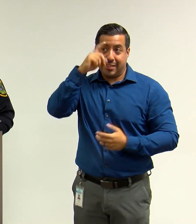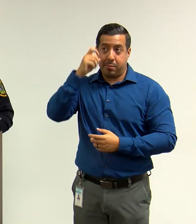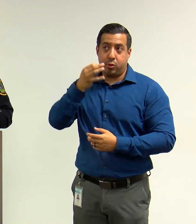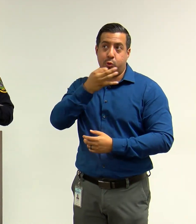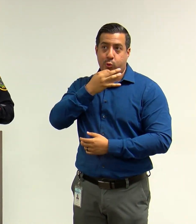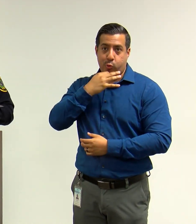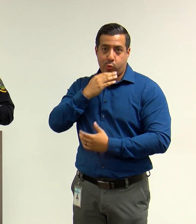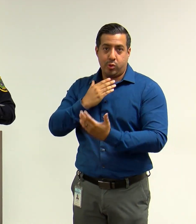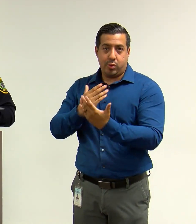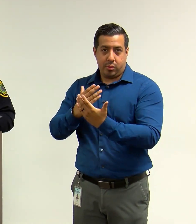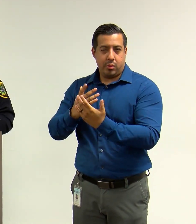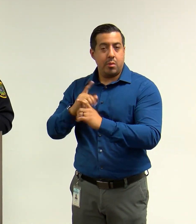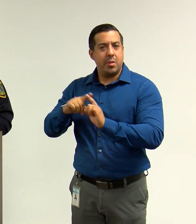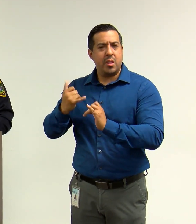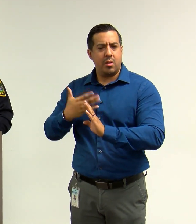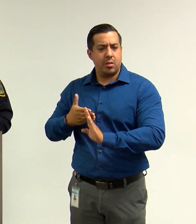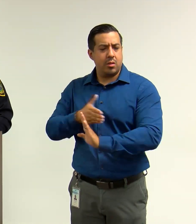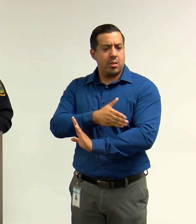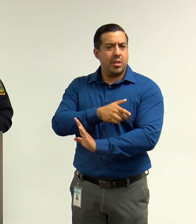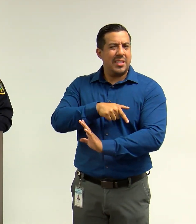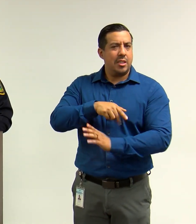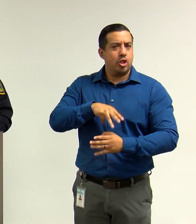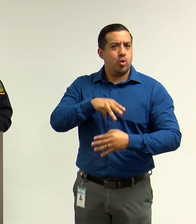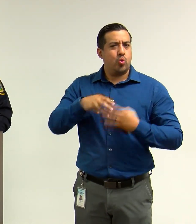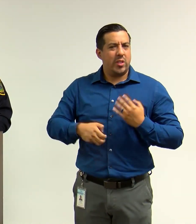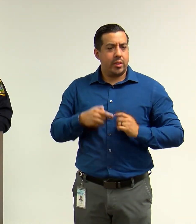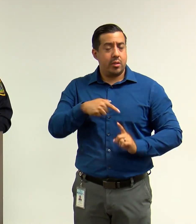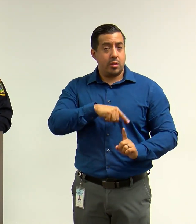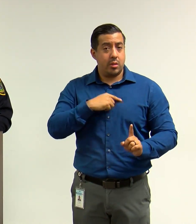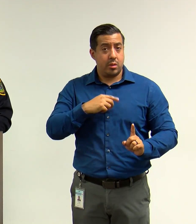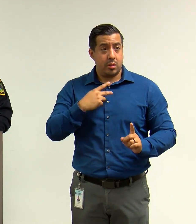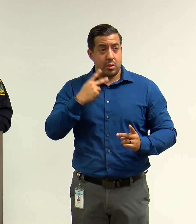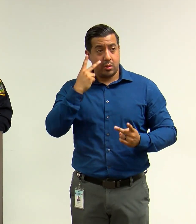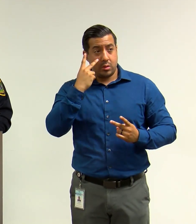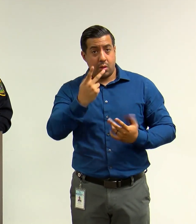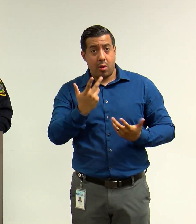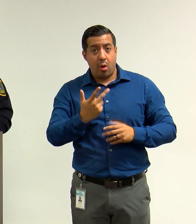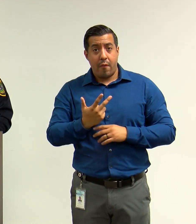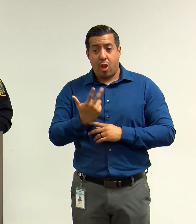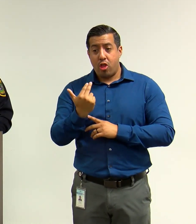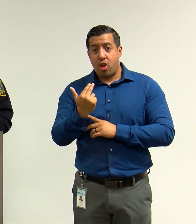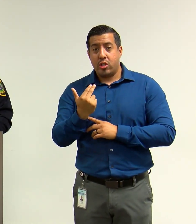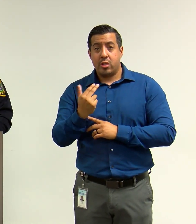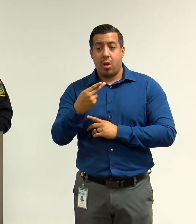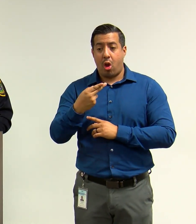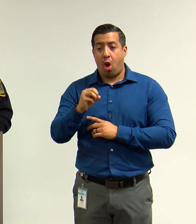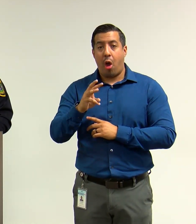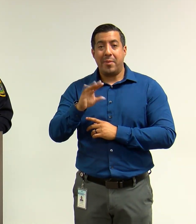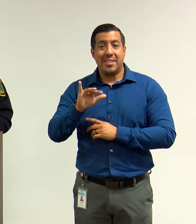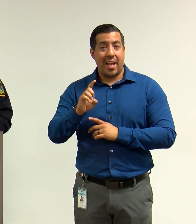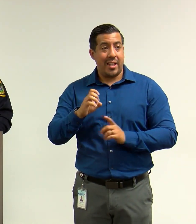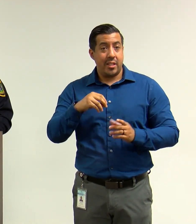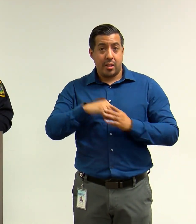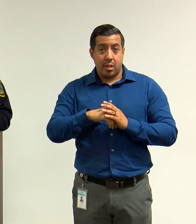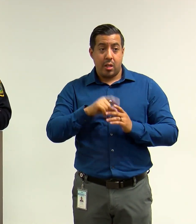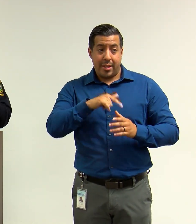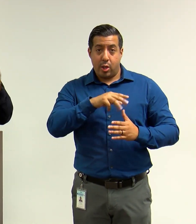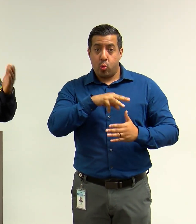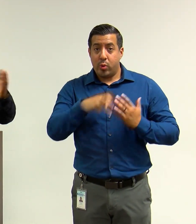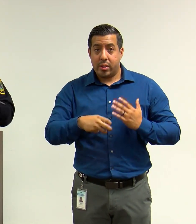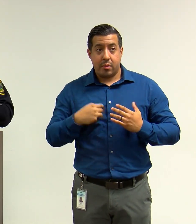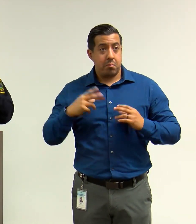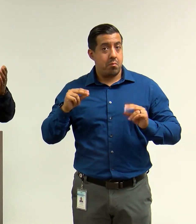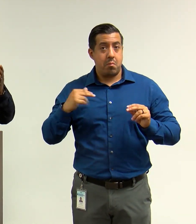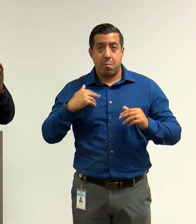Now, let's back up to this past weekend. Have I saw 13 homicides over holiday weekend? No. I